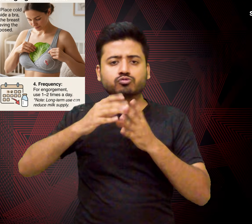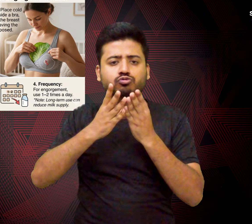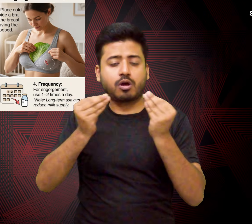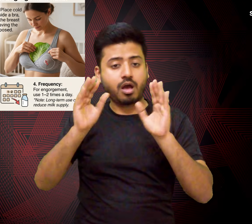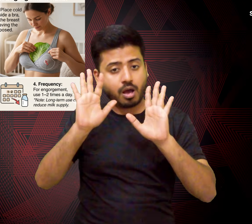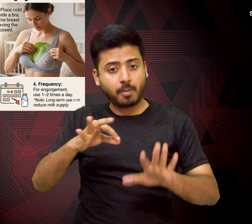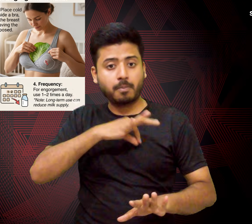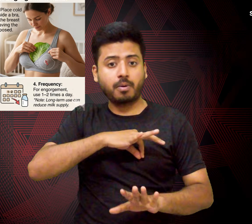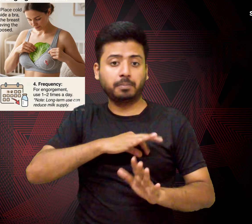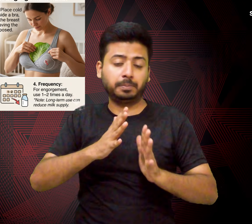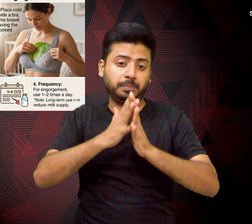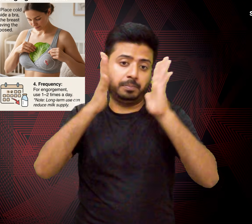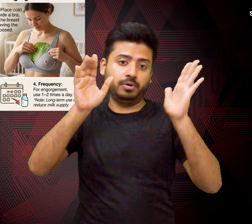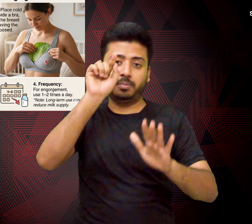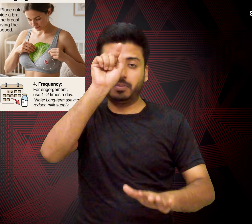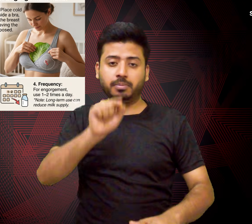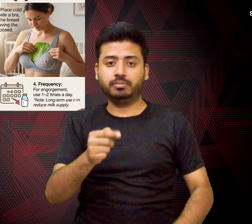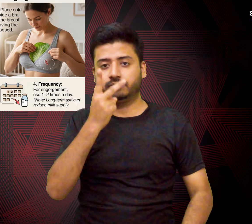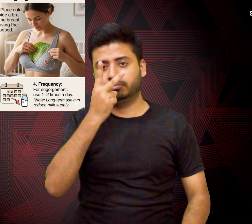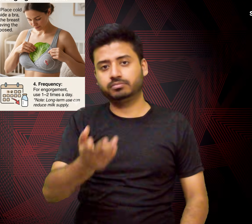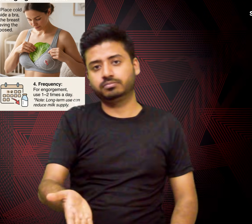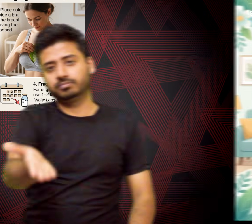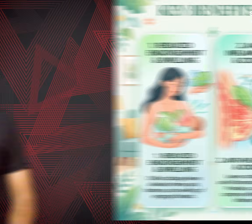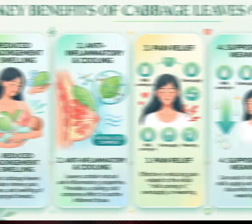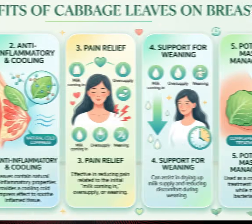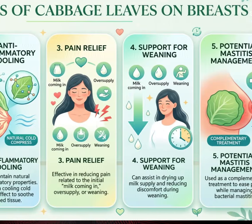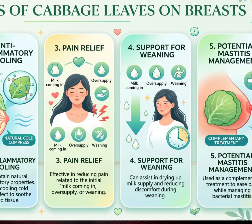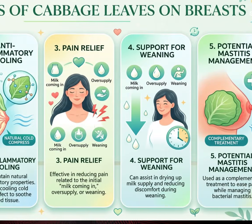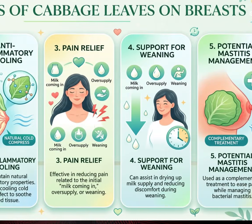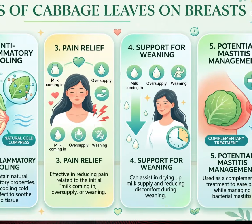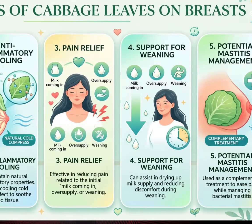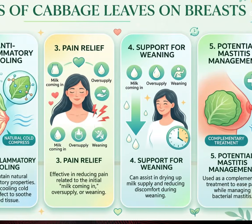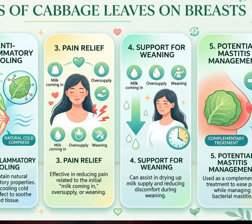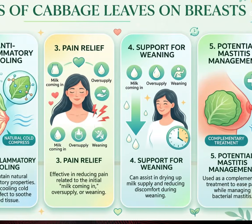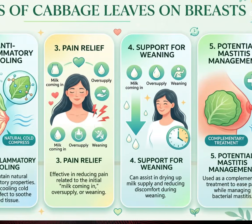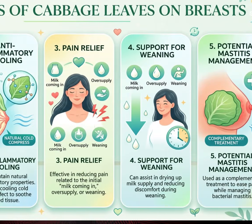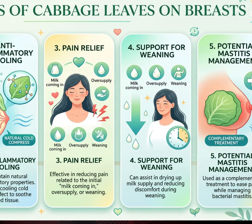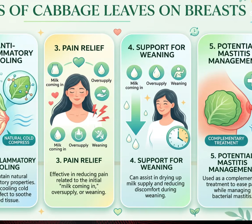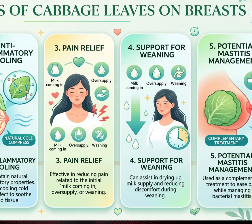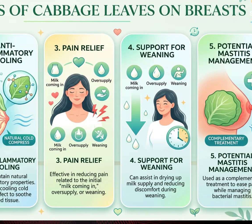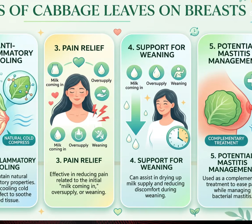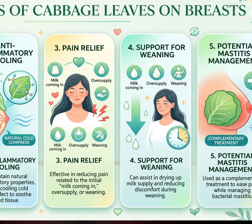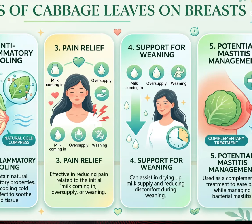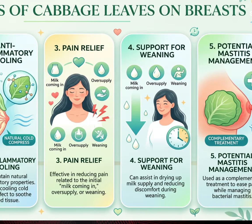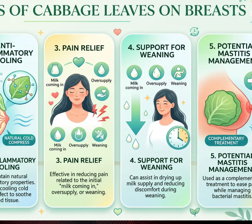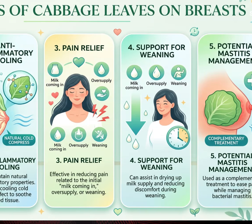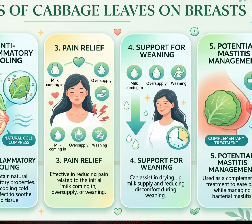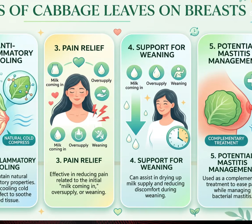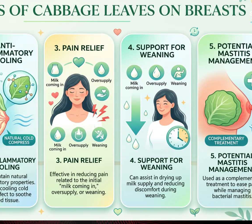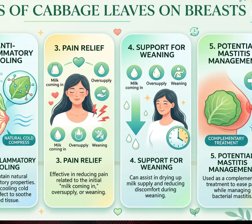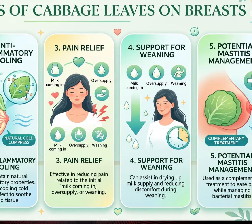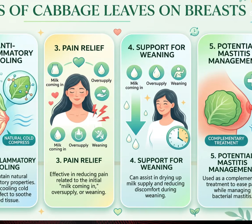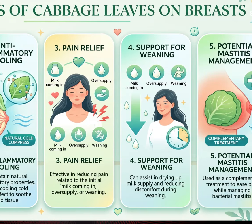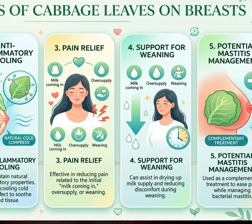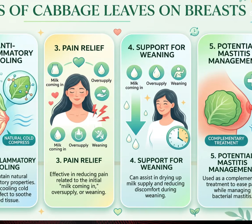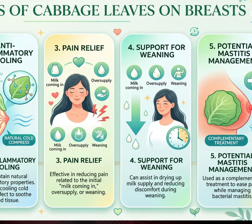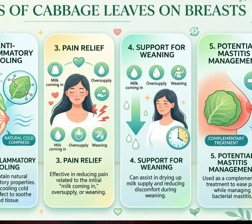engorgement eases, as continued use can reduce your milk supply. The primary benefits revolve around soothing the pain, swelling,